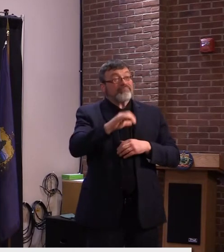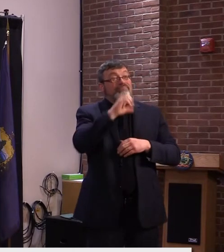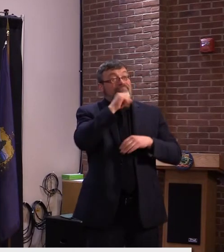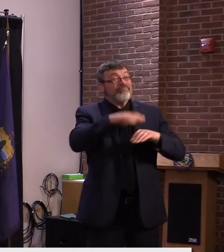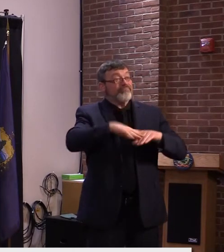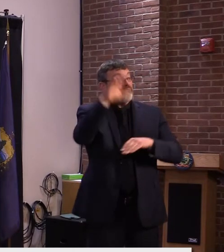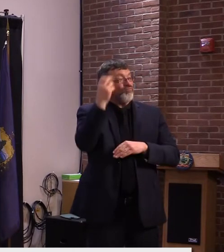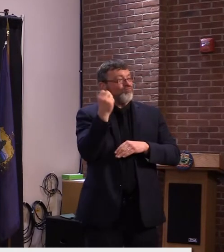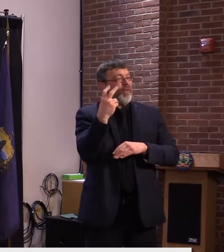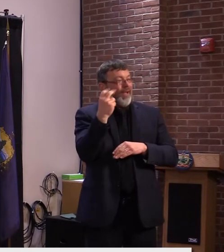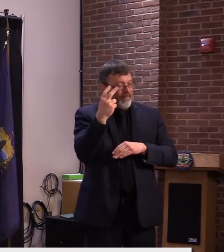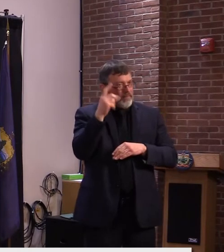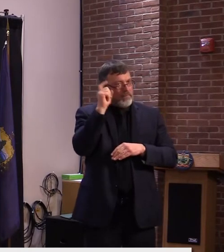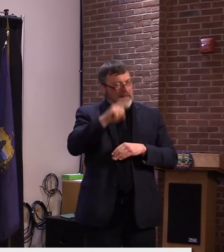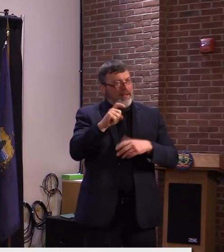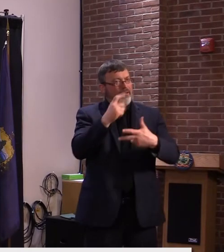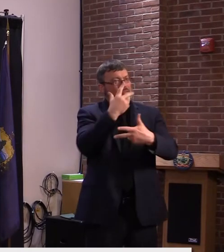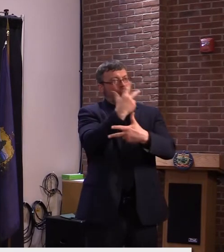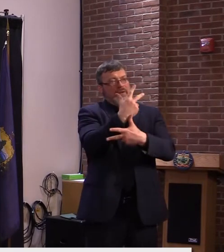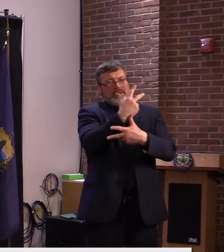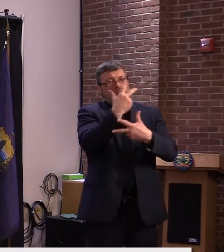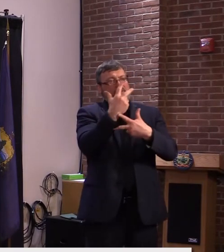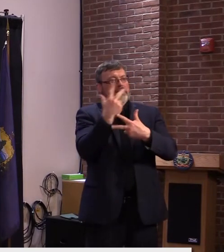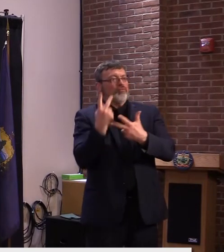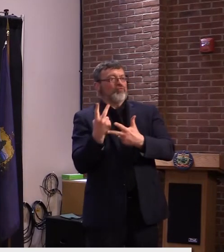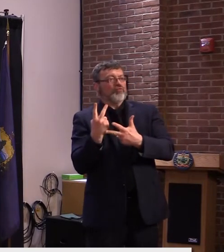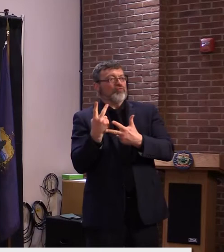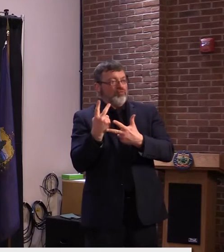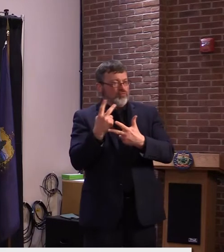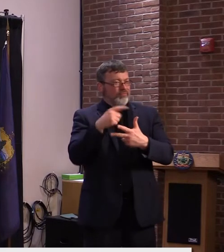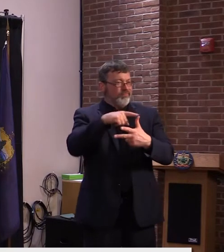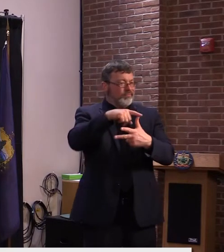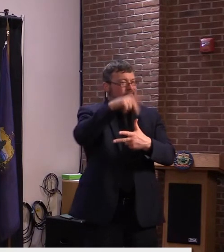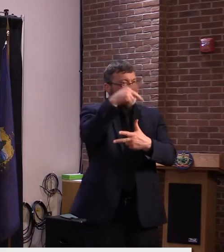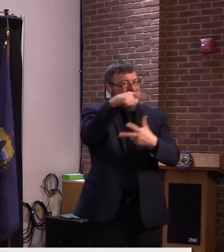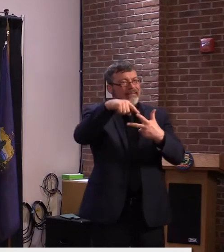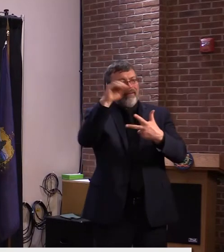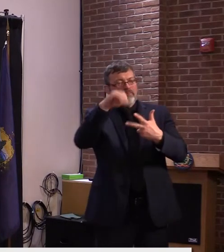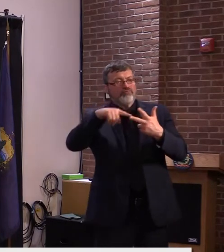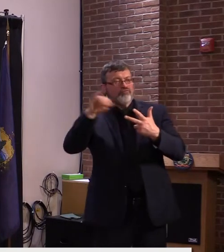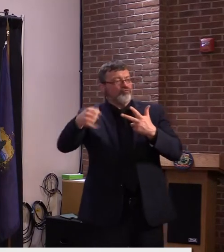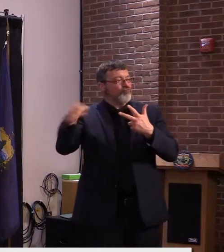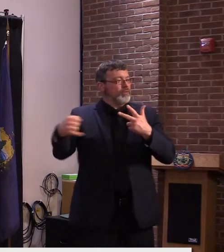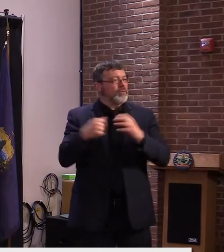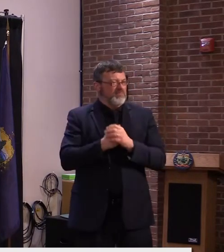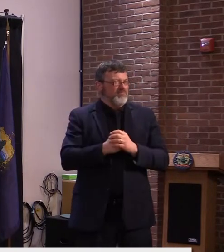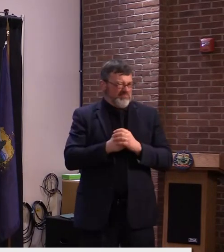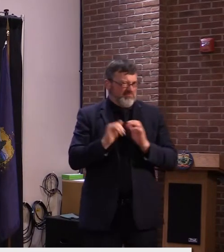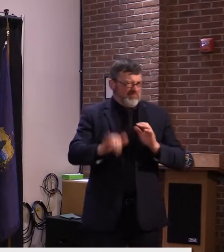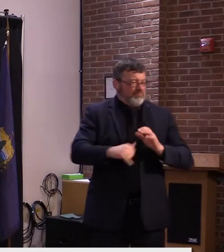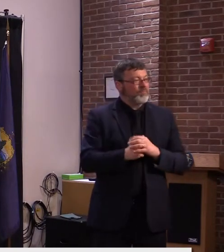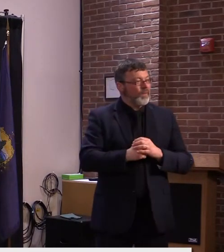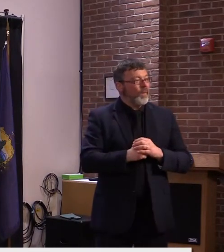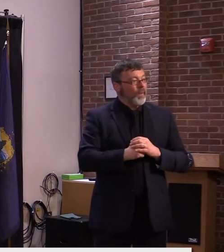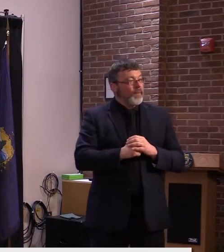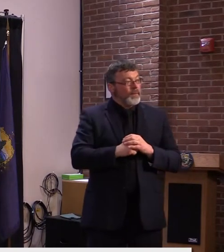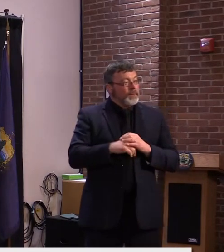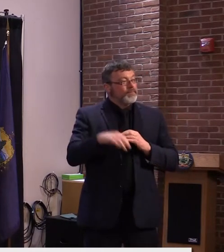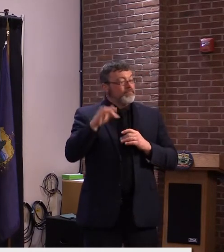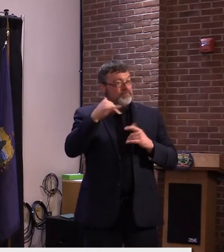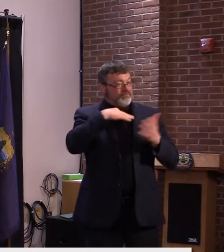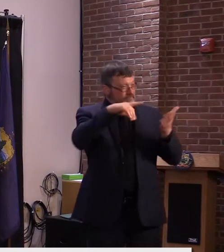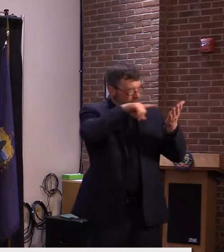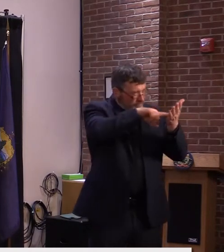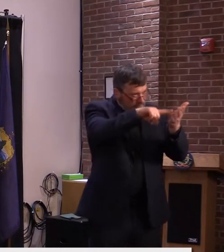3-dose series for full protection. The real-time data collected during the ongoing pandemic